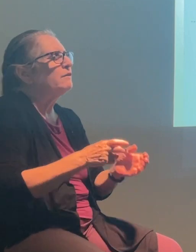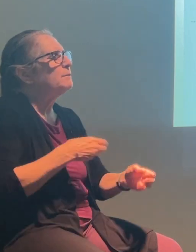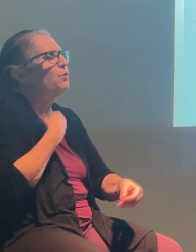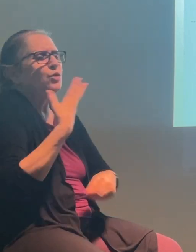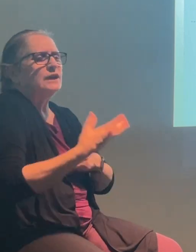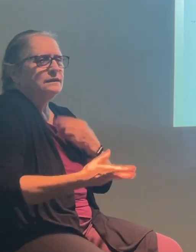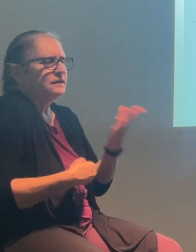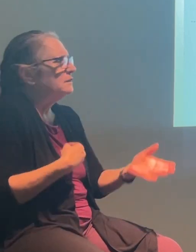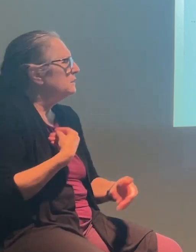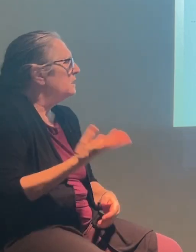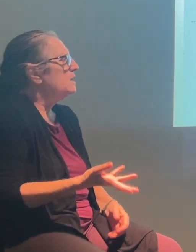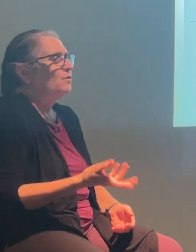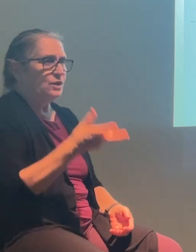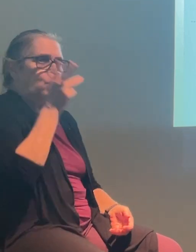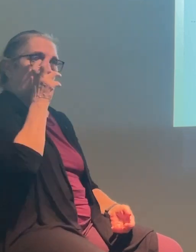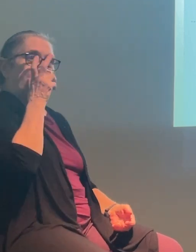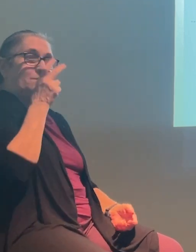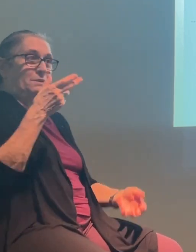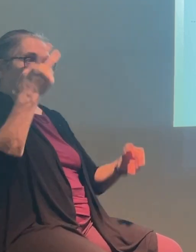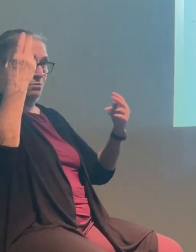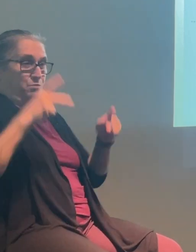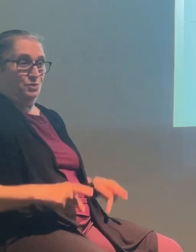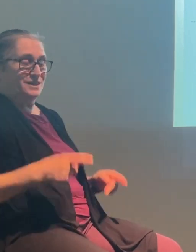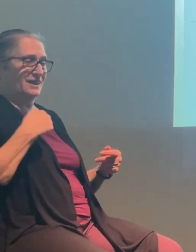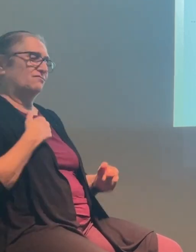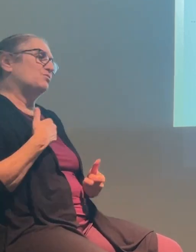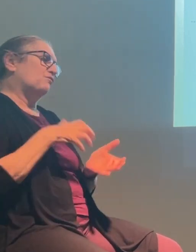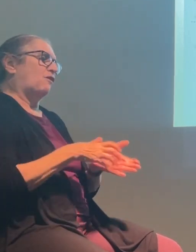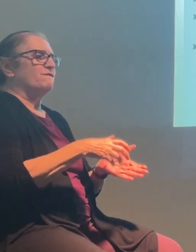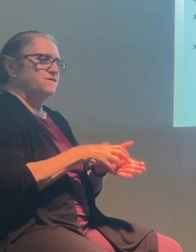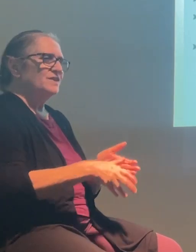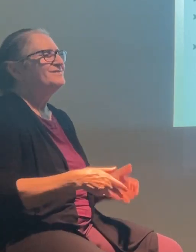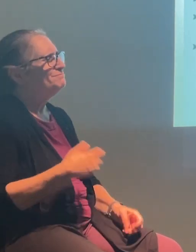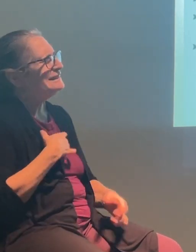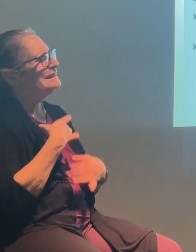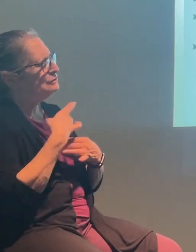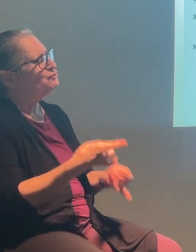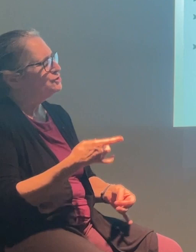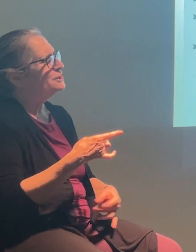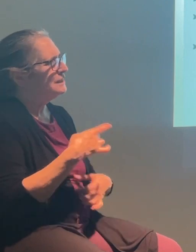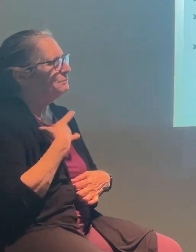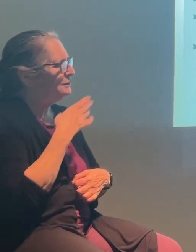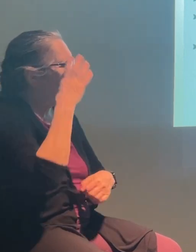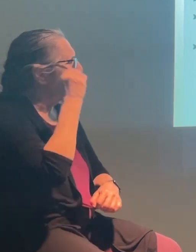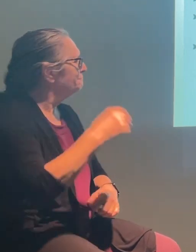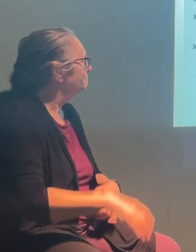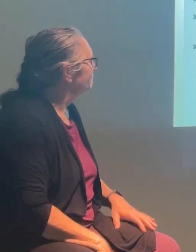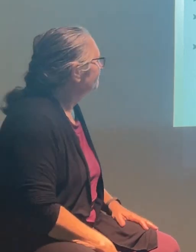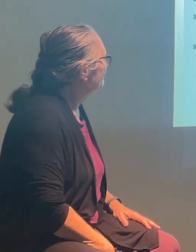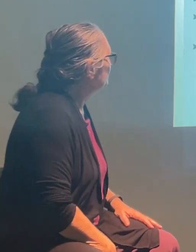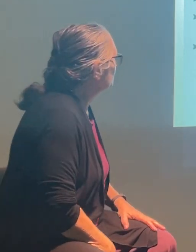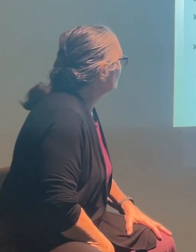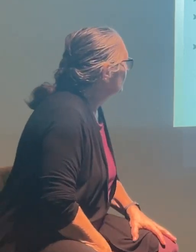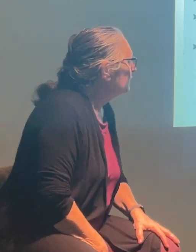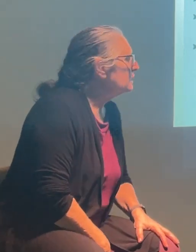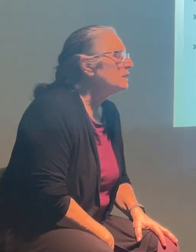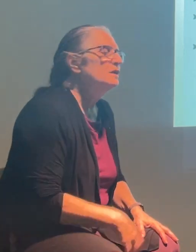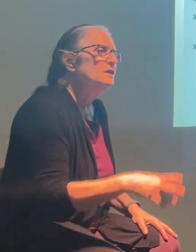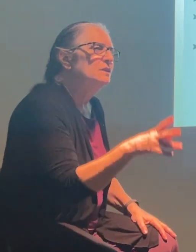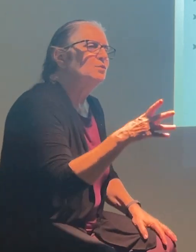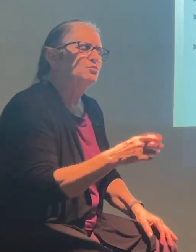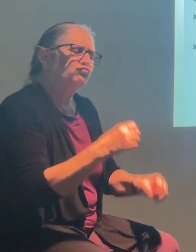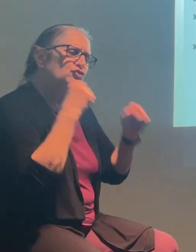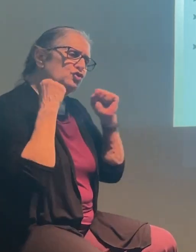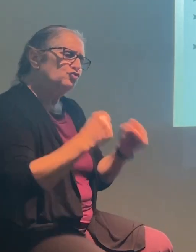when you heard stuff, was much more rough. So he was kind of an interesting character. So there was a very strong mutual